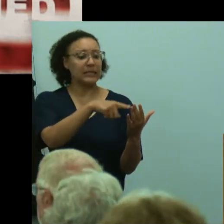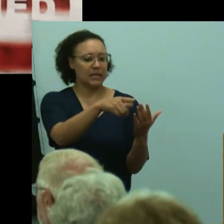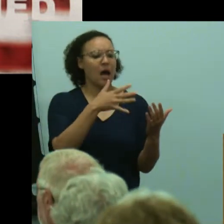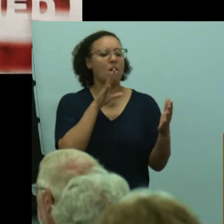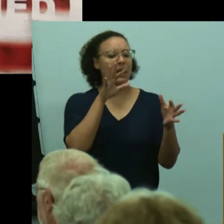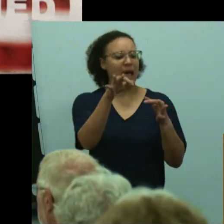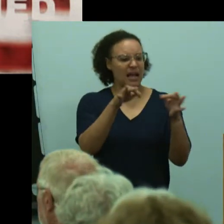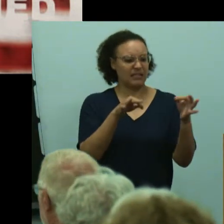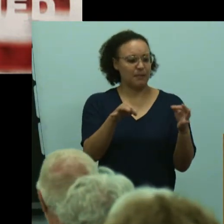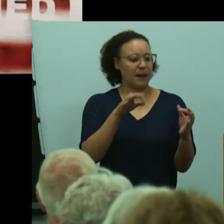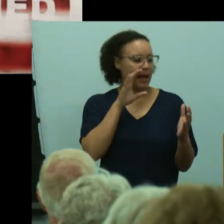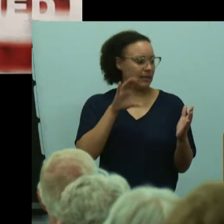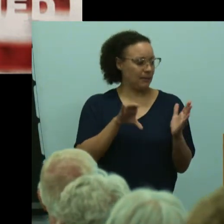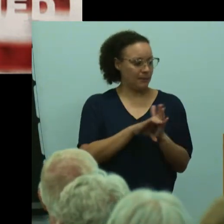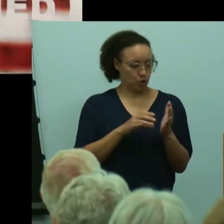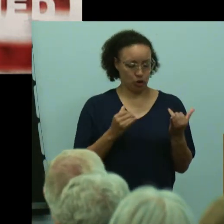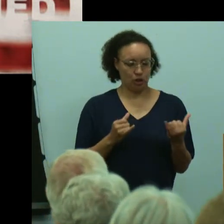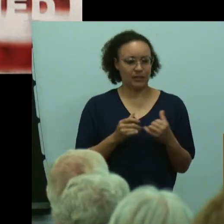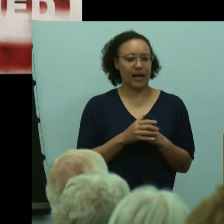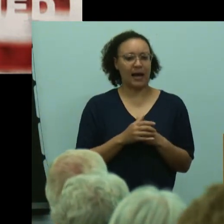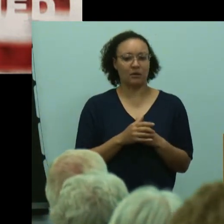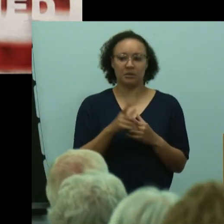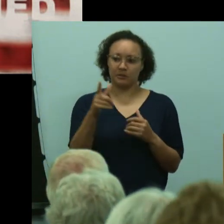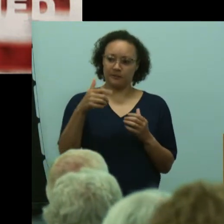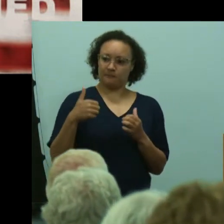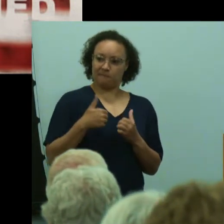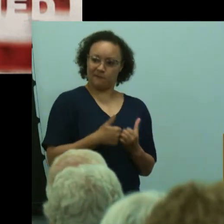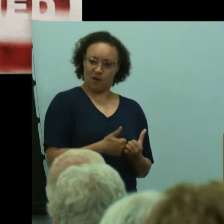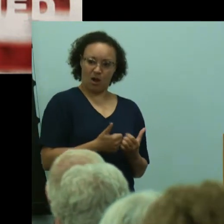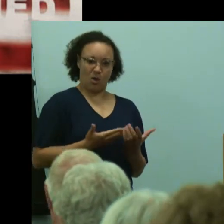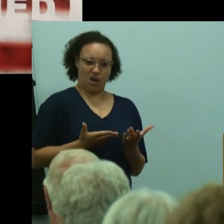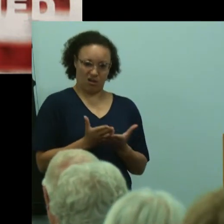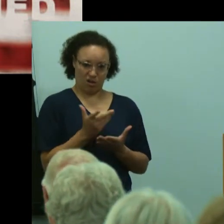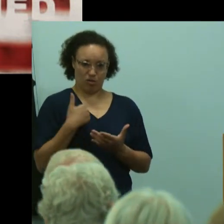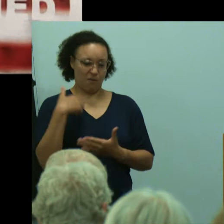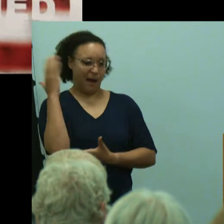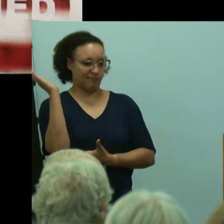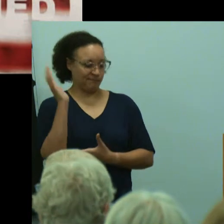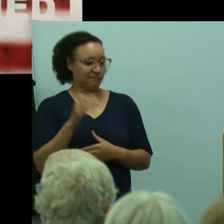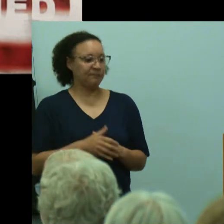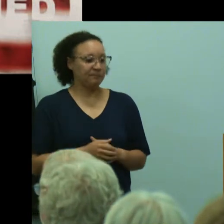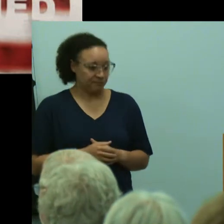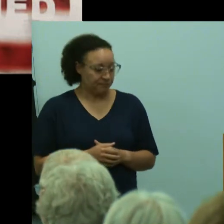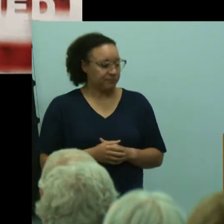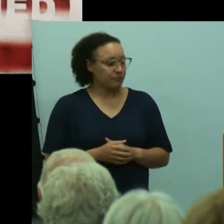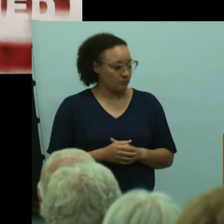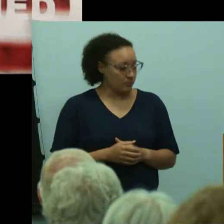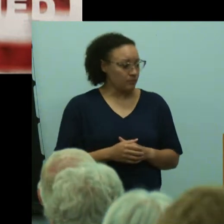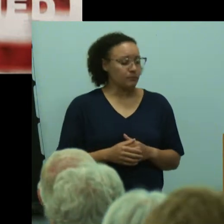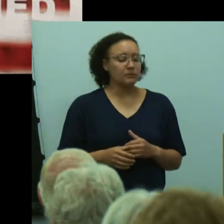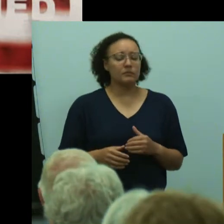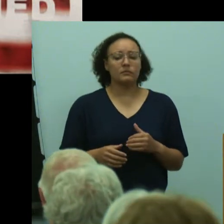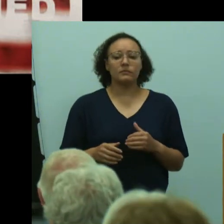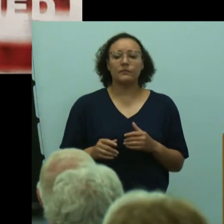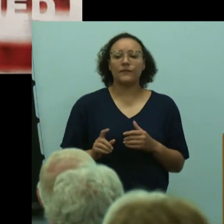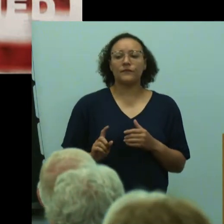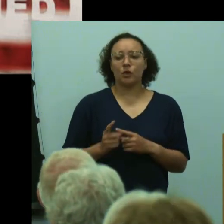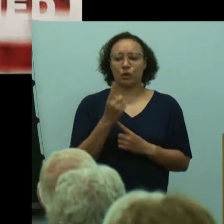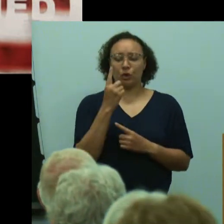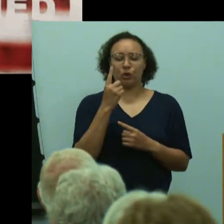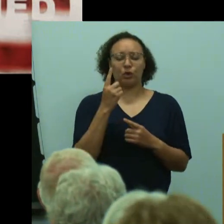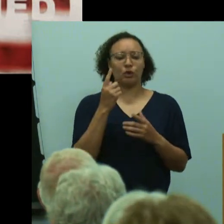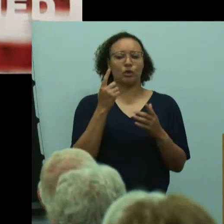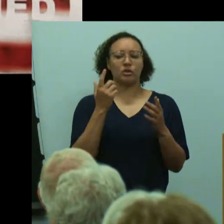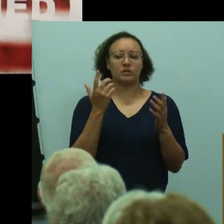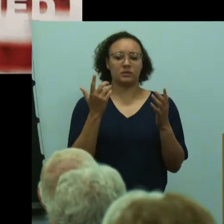so we'll kind of follow along as we have this conversation. So the first thing that I really wanted to touch on,